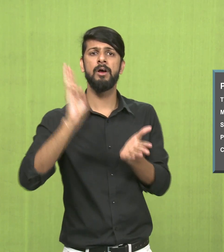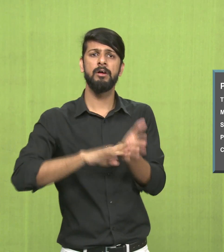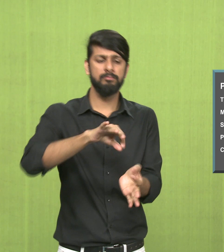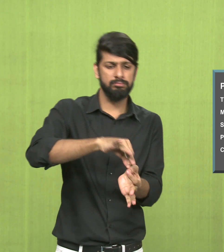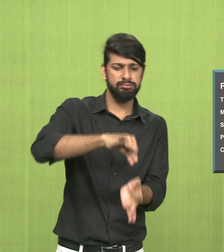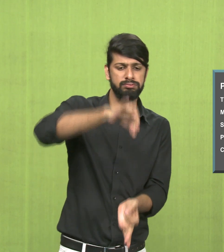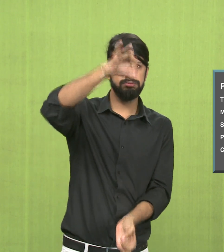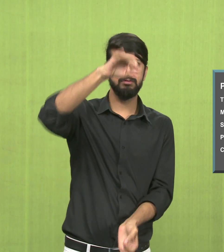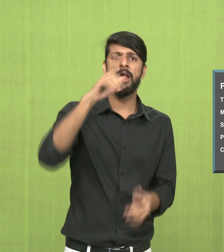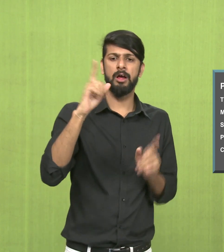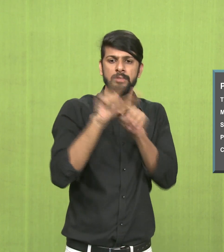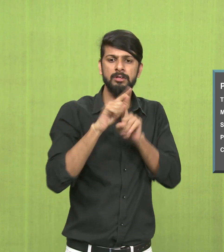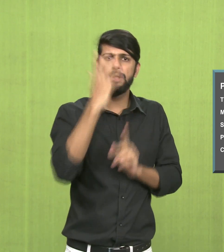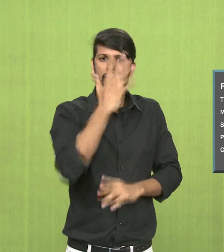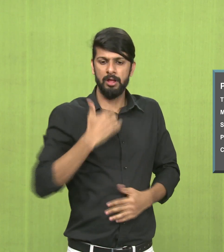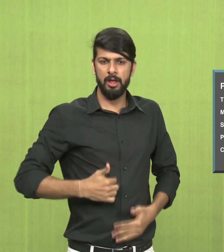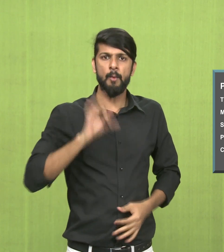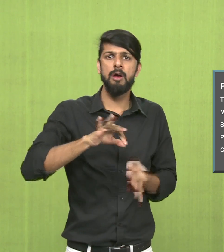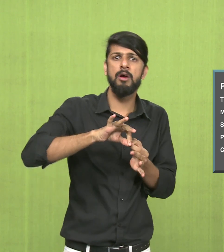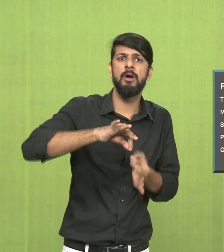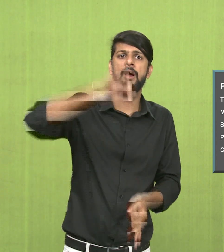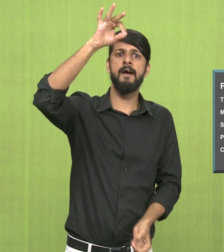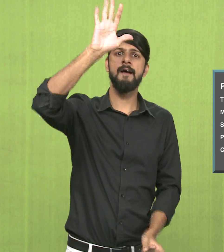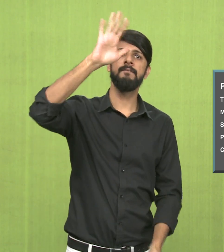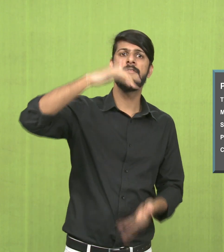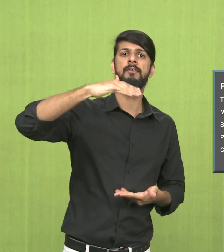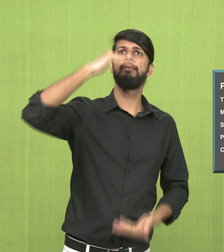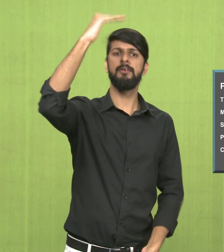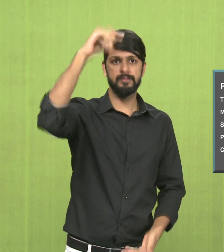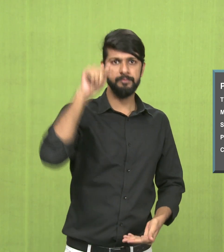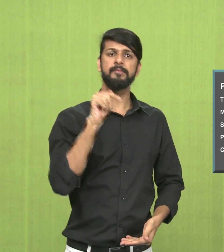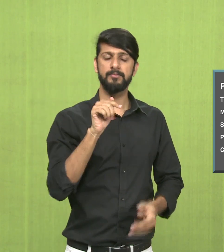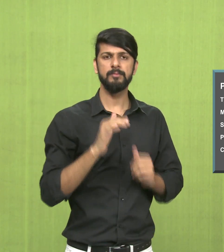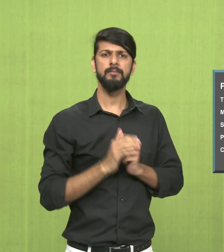174 centimeter. So, it almost life size.